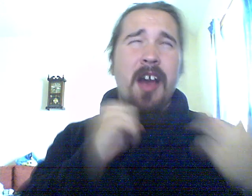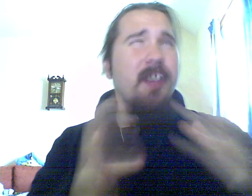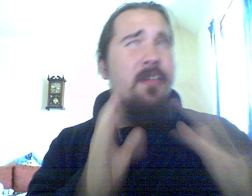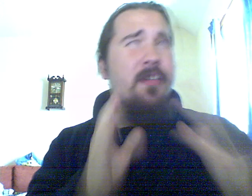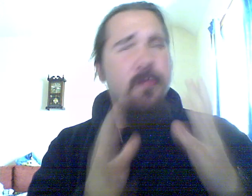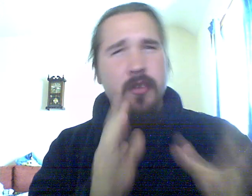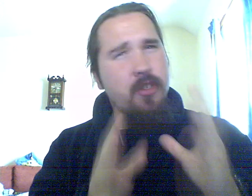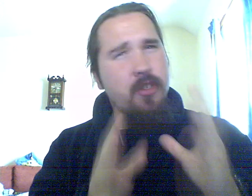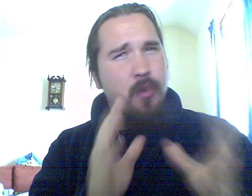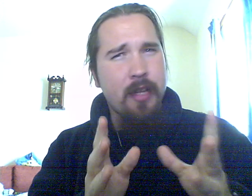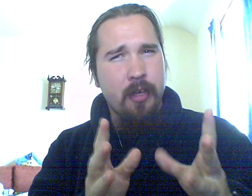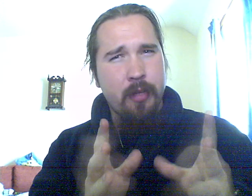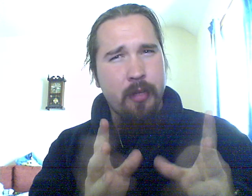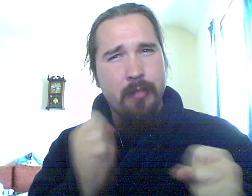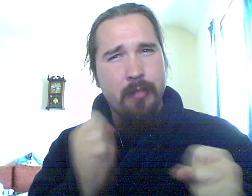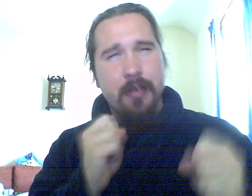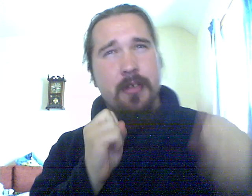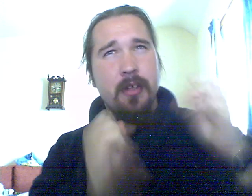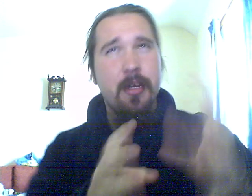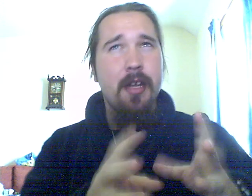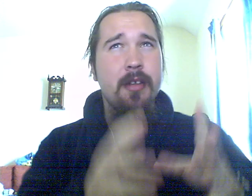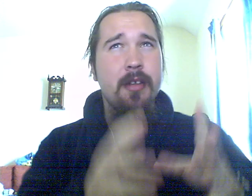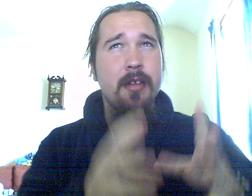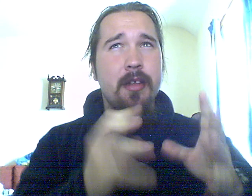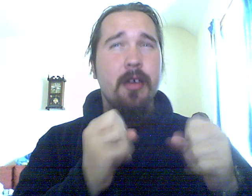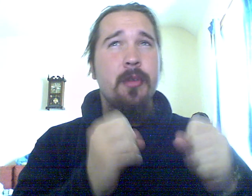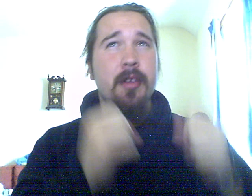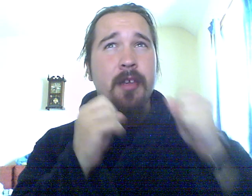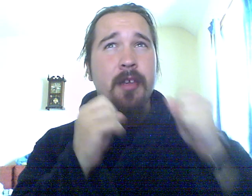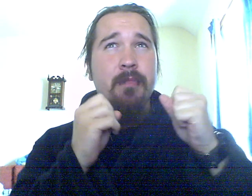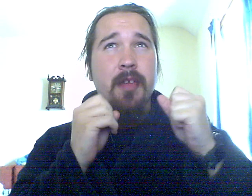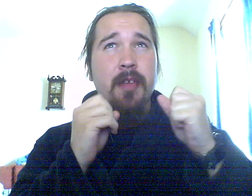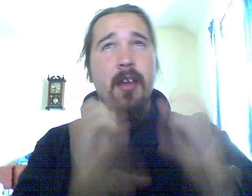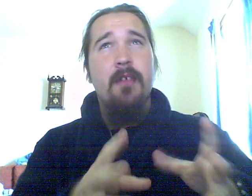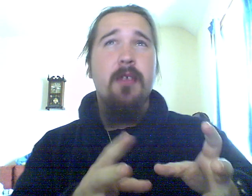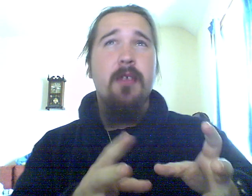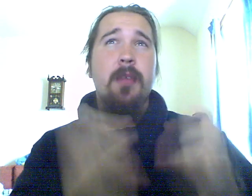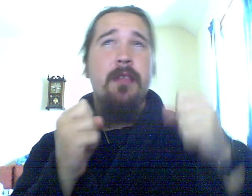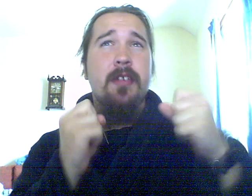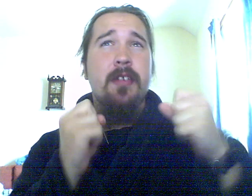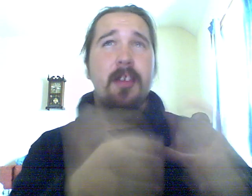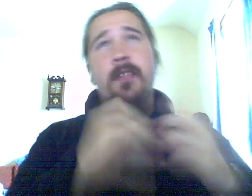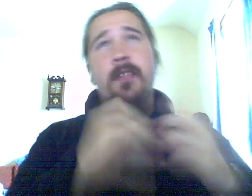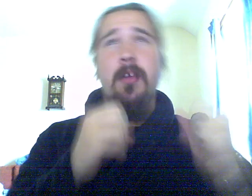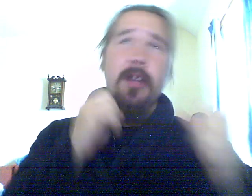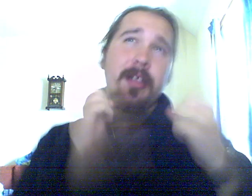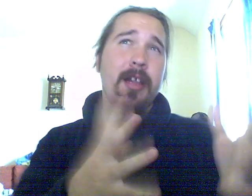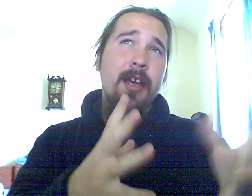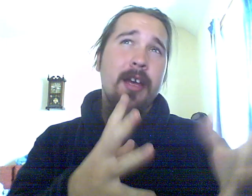Kind of confusing as to where they're going, because on the one hand, they go with the Friends with Benefits, it's fun while it